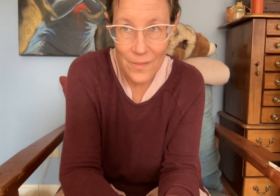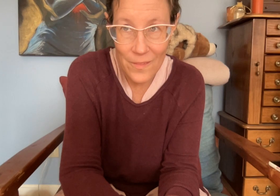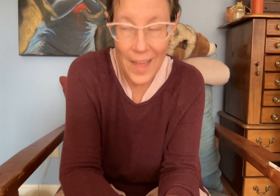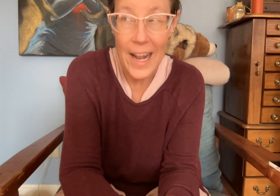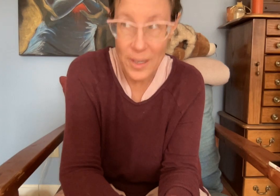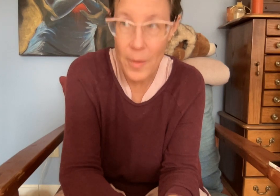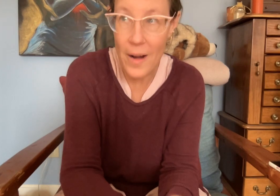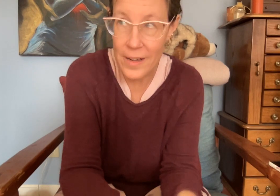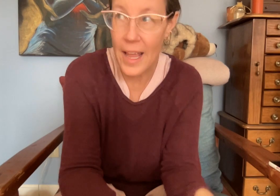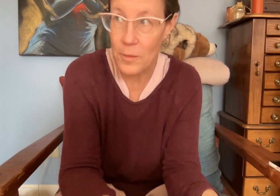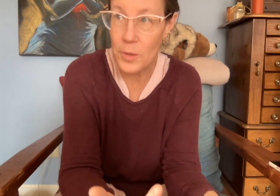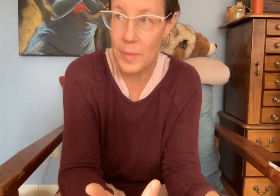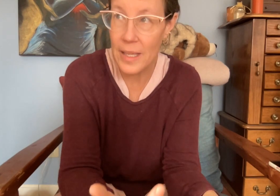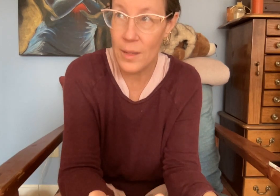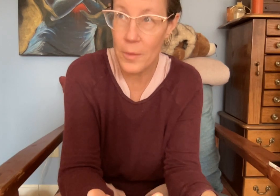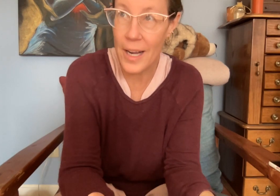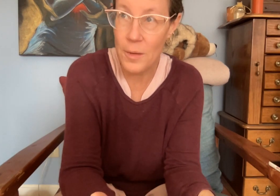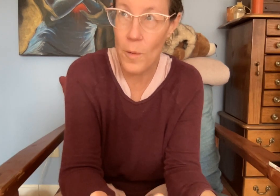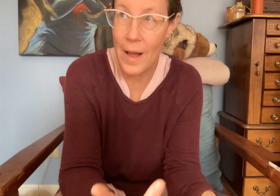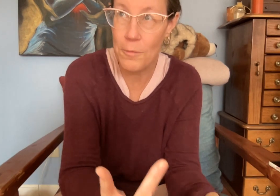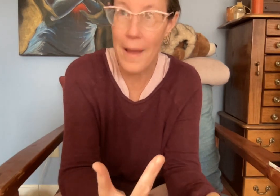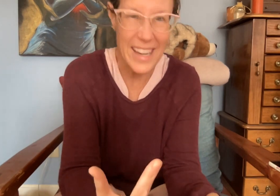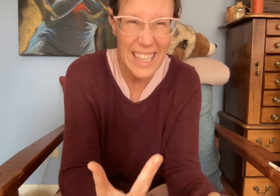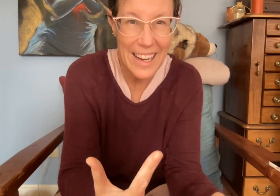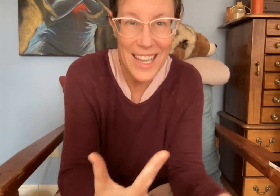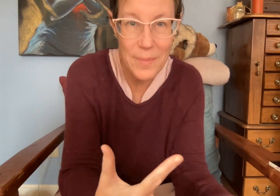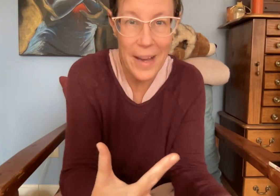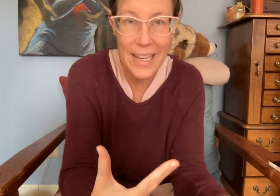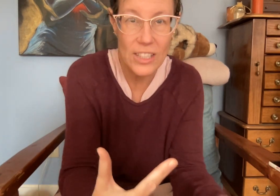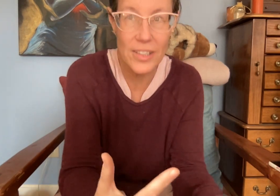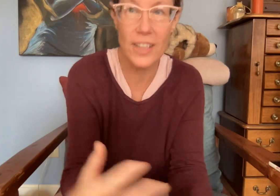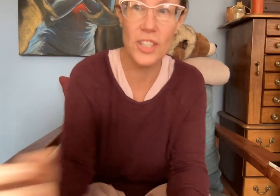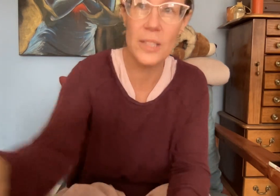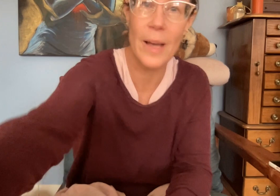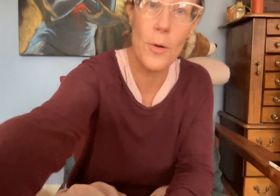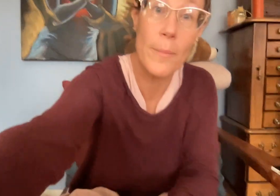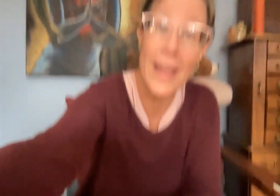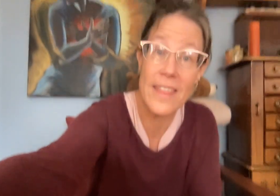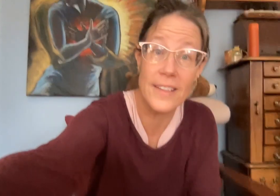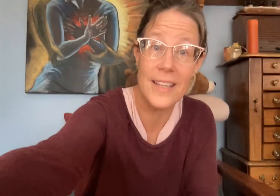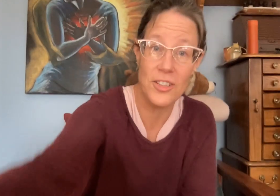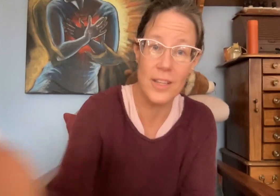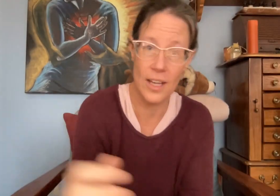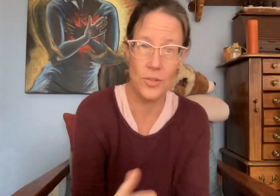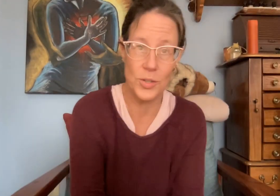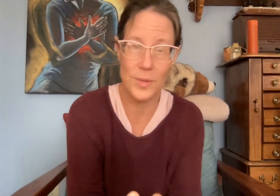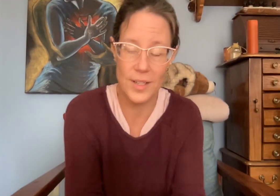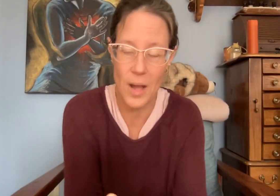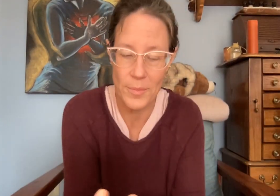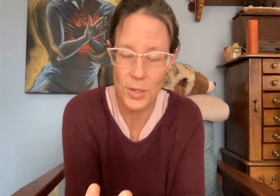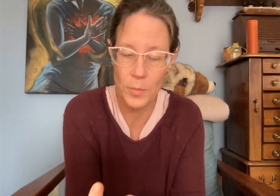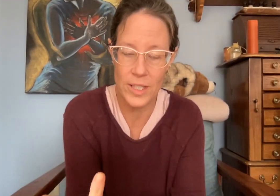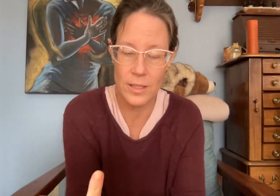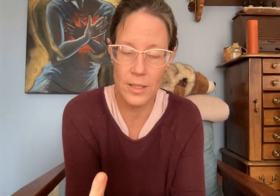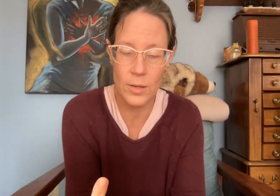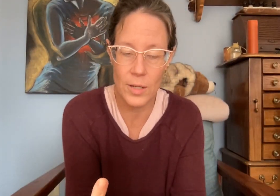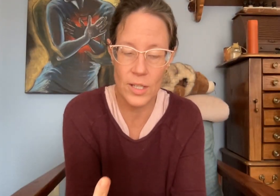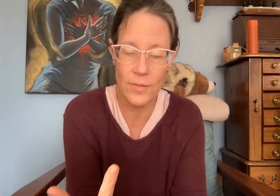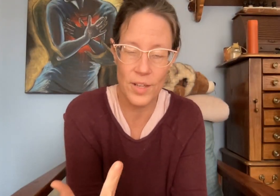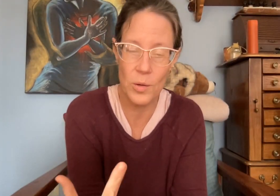That end part again would be the one I'd want ready, I guess, by each session, by the session that you choose to come to, which each of you would